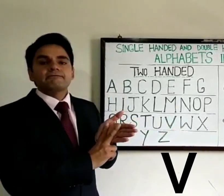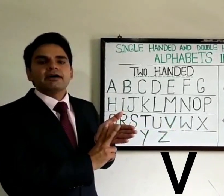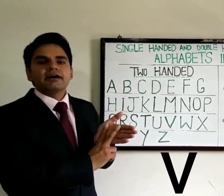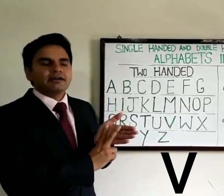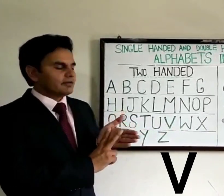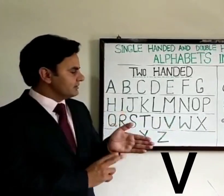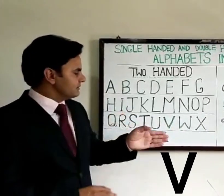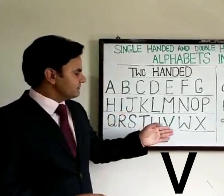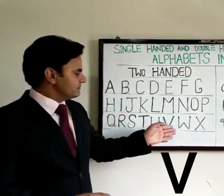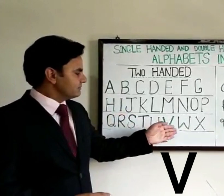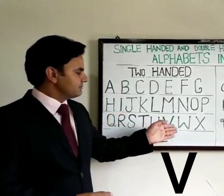V,